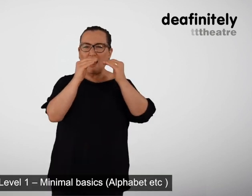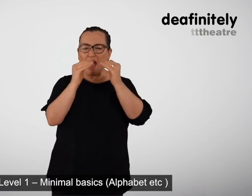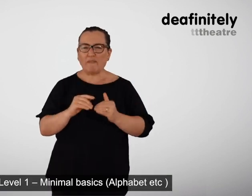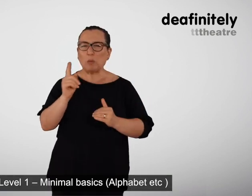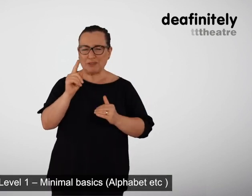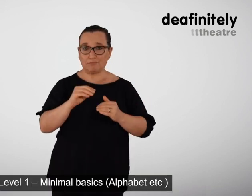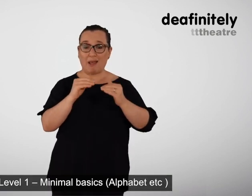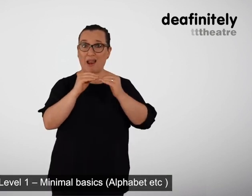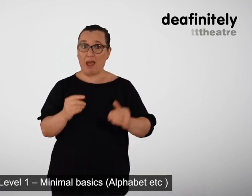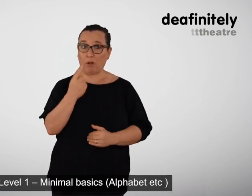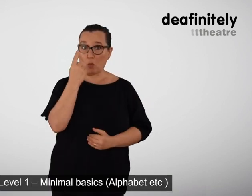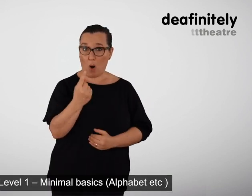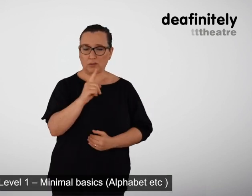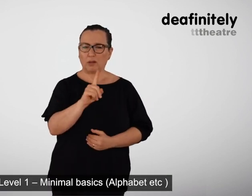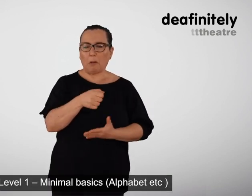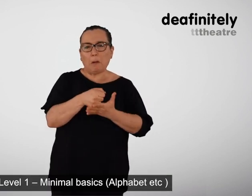Level 1 is minimal basics,